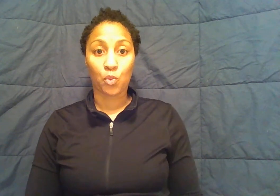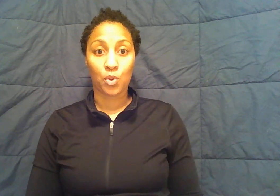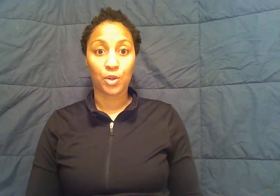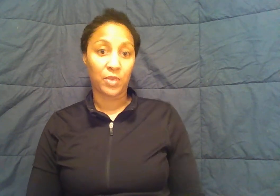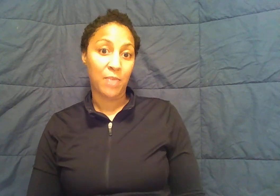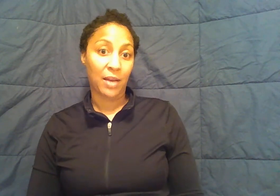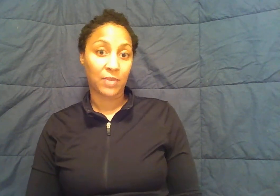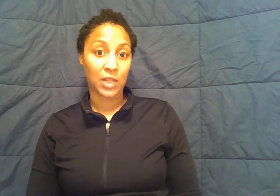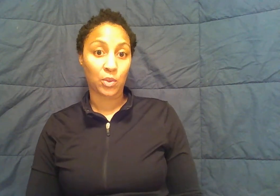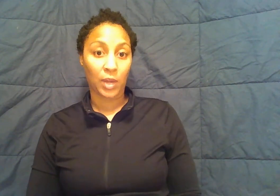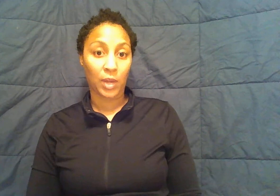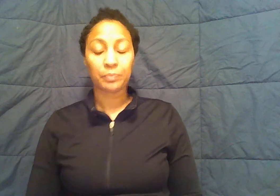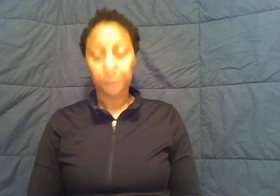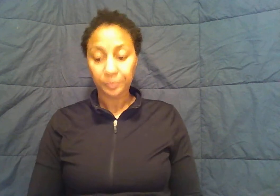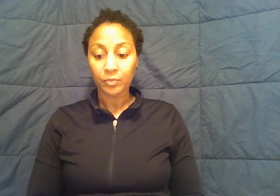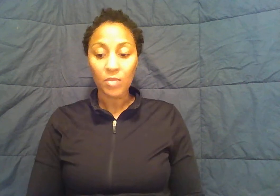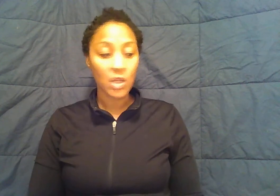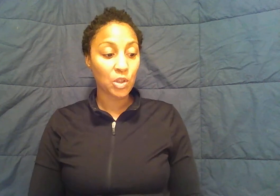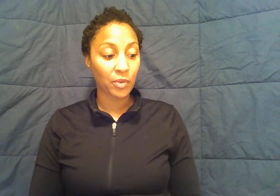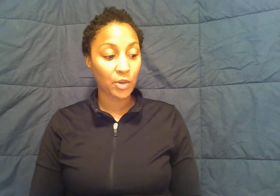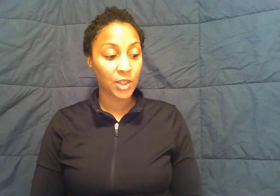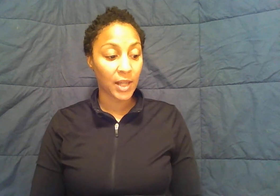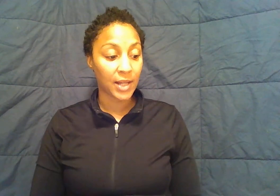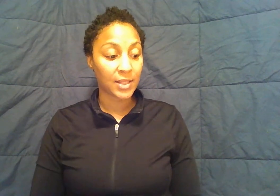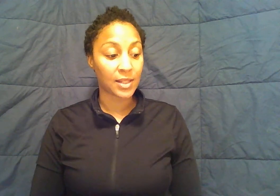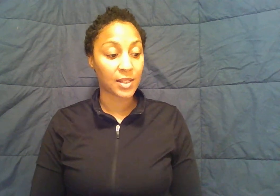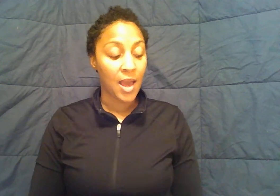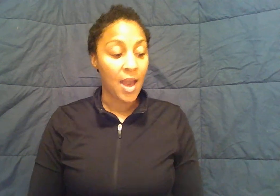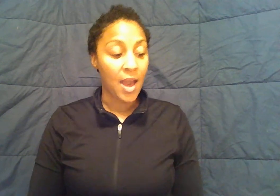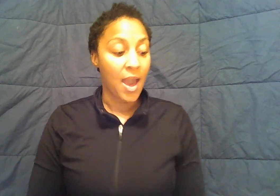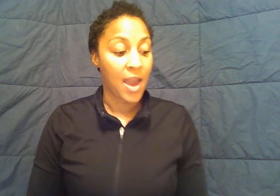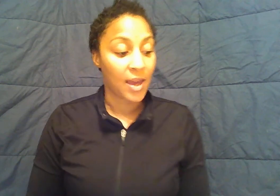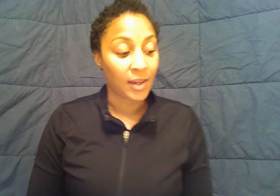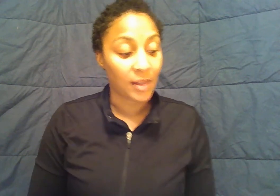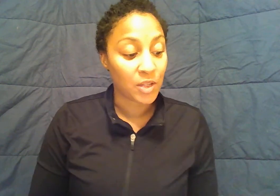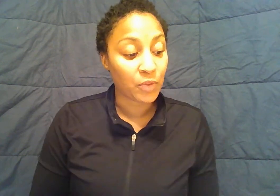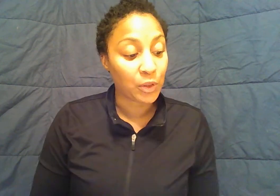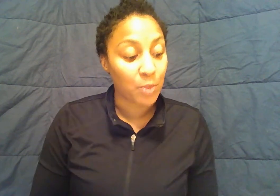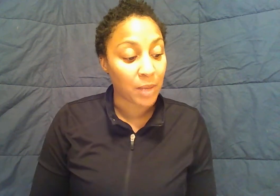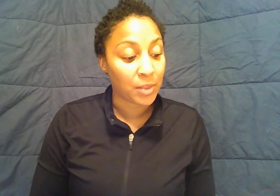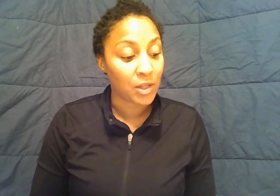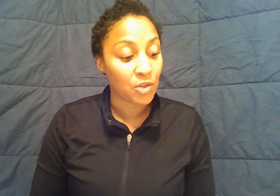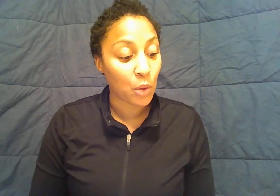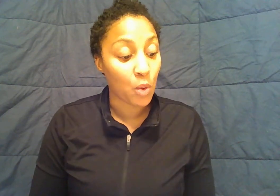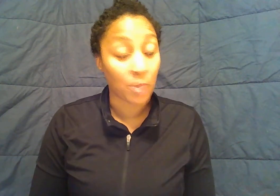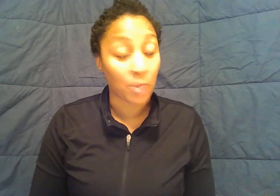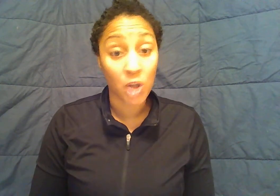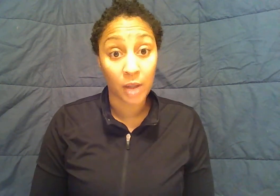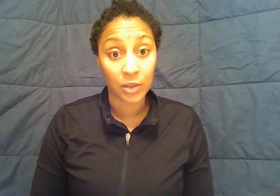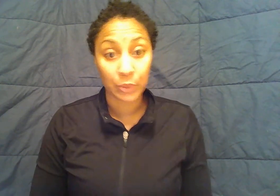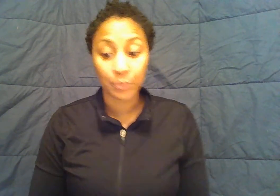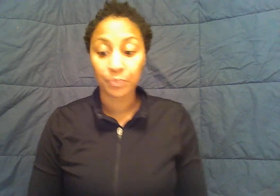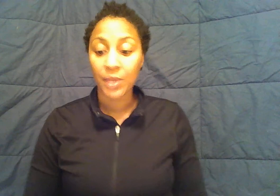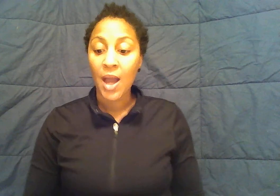for your feedback if that's okay. So for the first line, it says, A, this for you, baby, you know who I'm talking to.